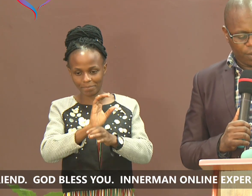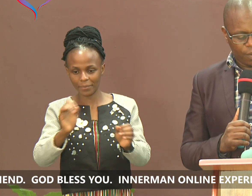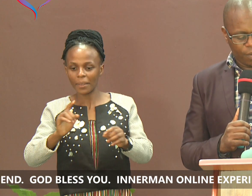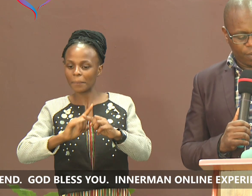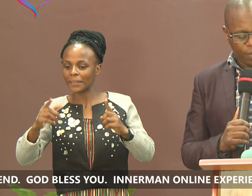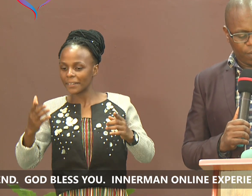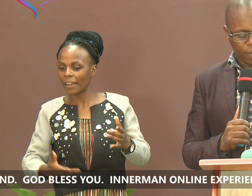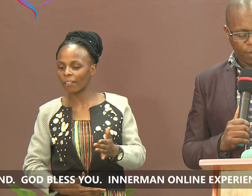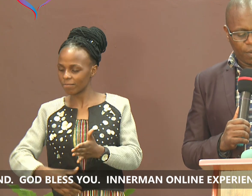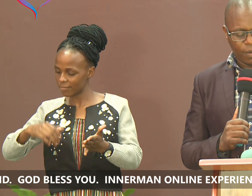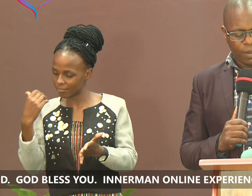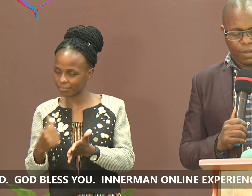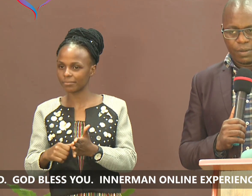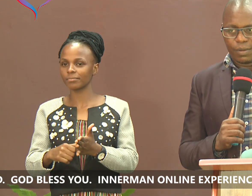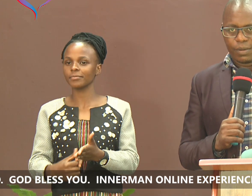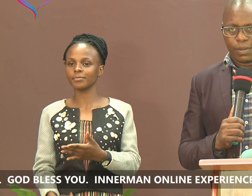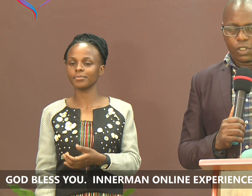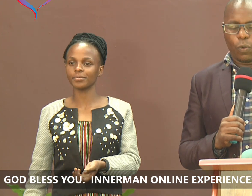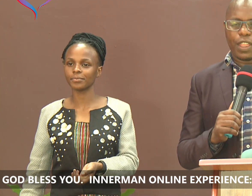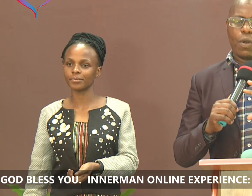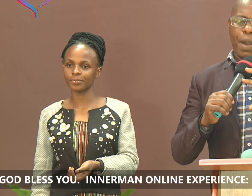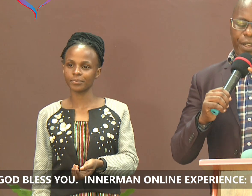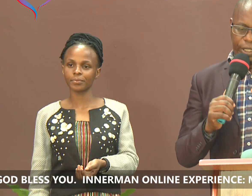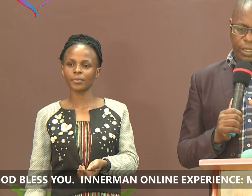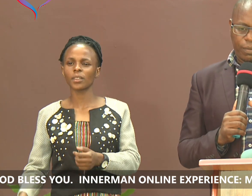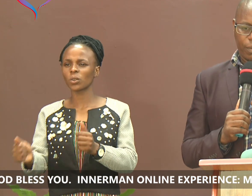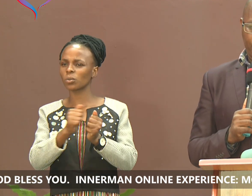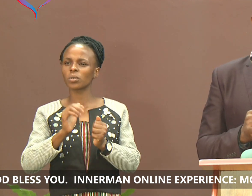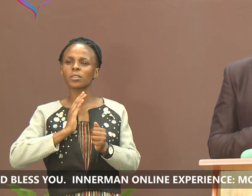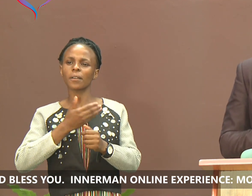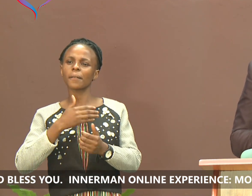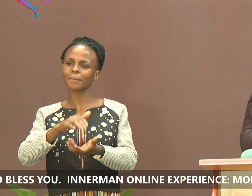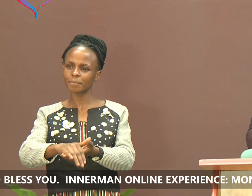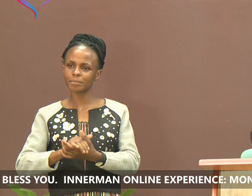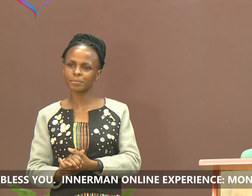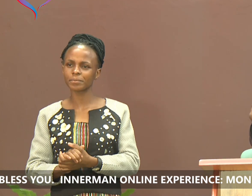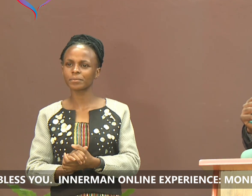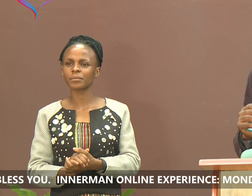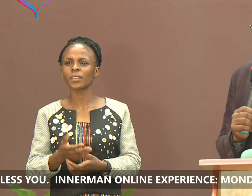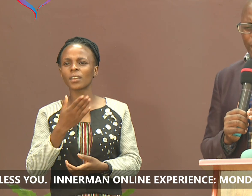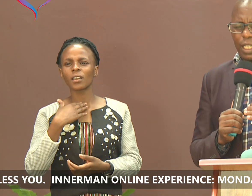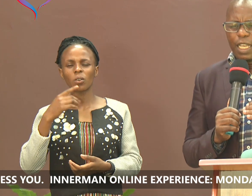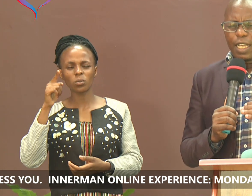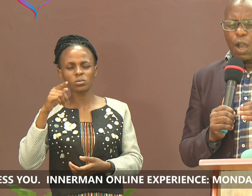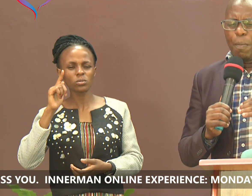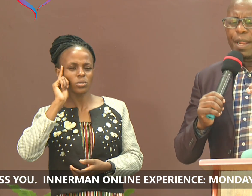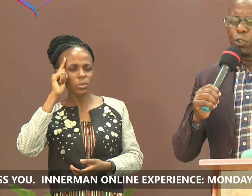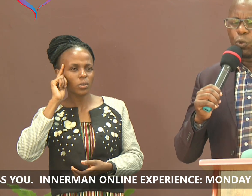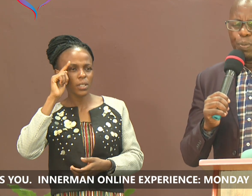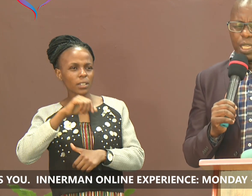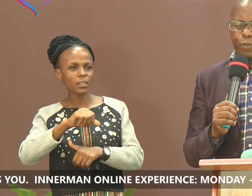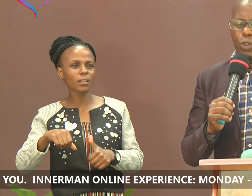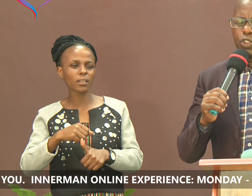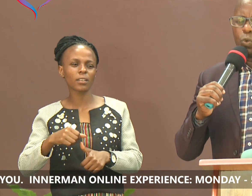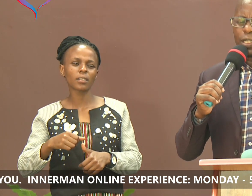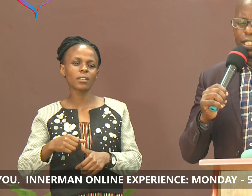Si kye kizibu naye balina ebizibu. So with our marriage, kati mu bufumbo bwaffe, I just want you to imagine what our marriage would